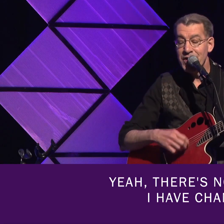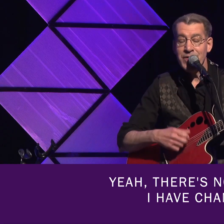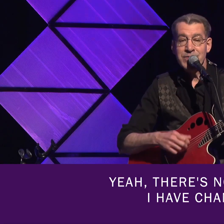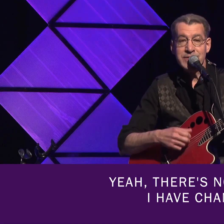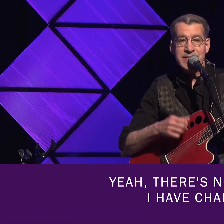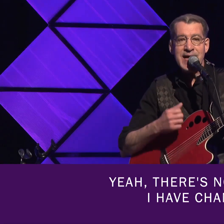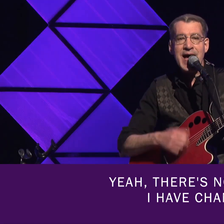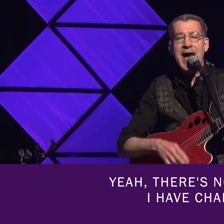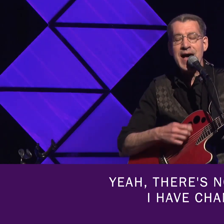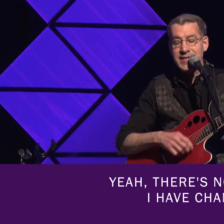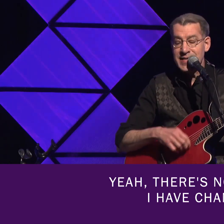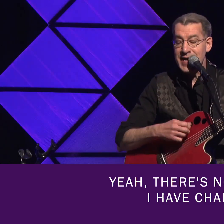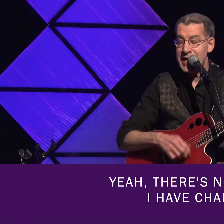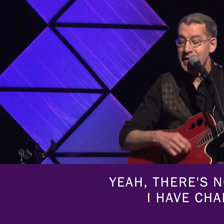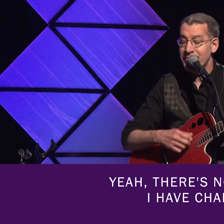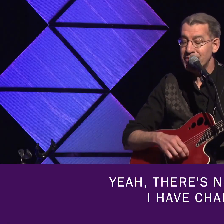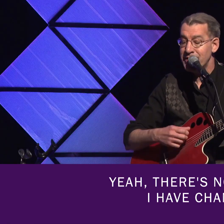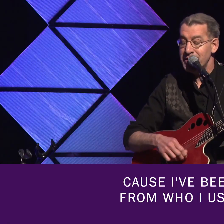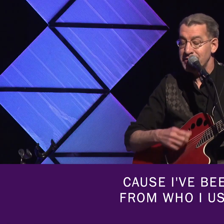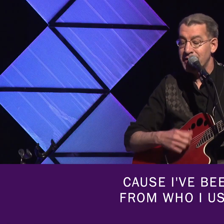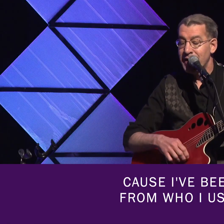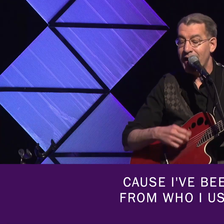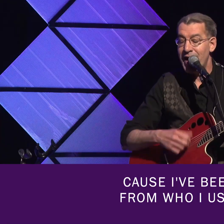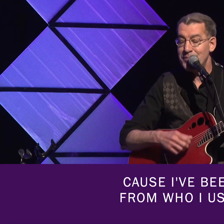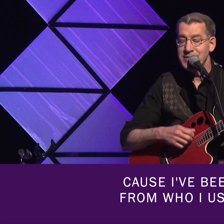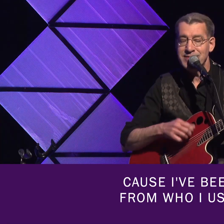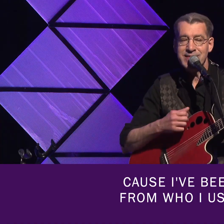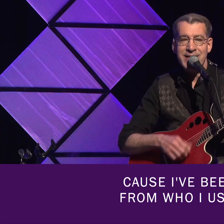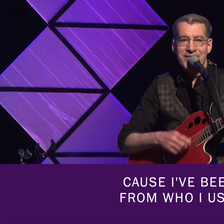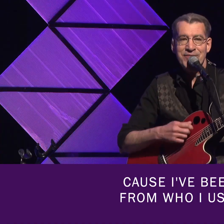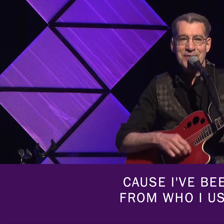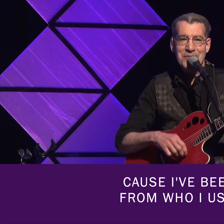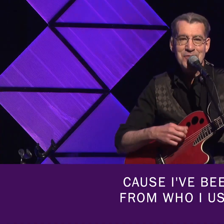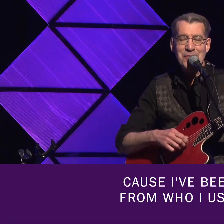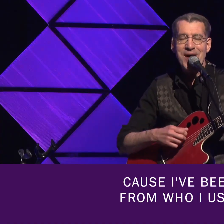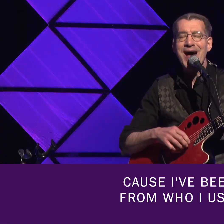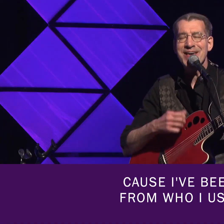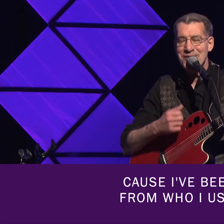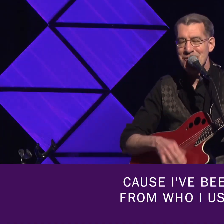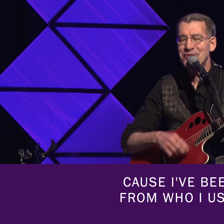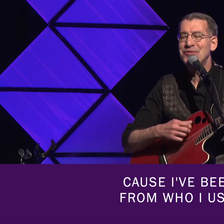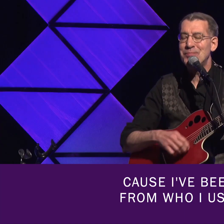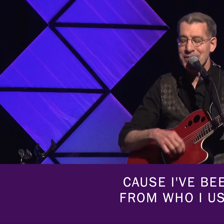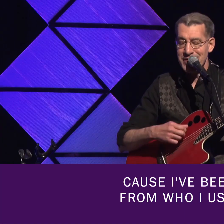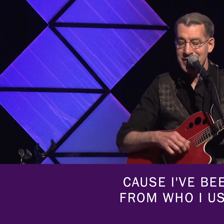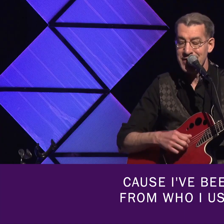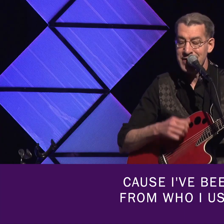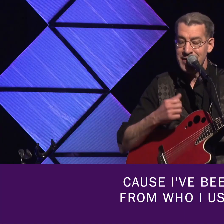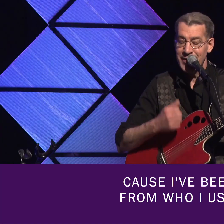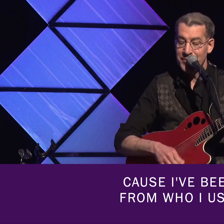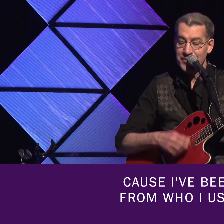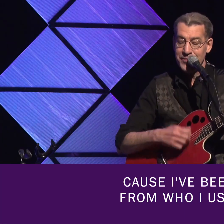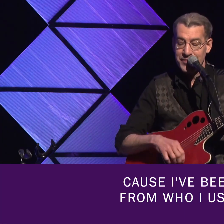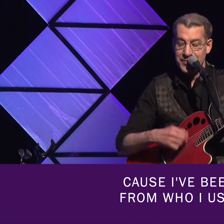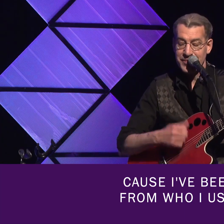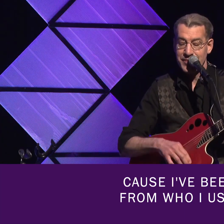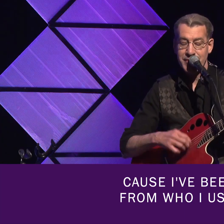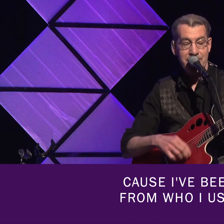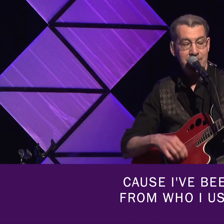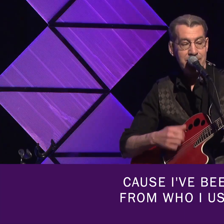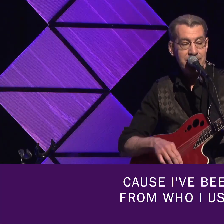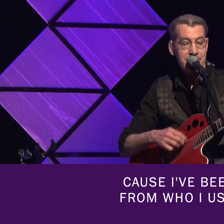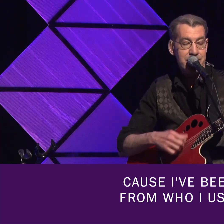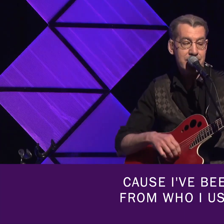Yeah, there's no denying I have changed. I've been saved from who I used to be.